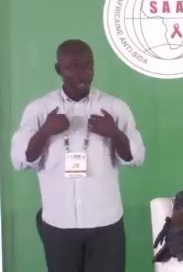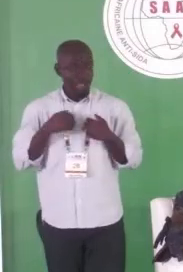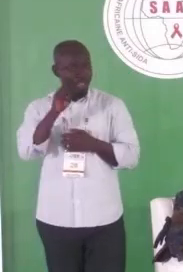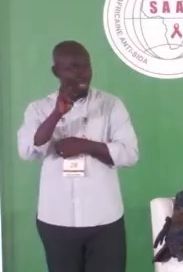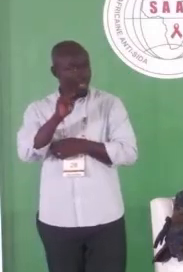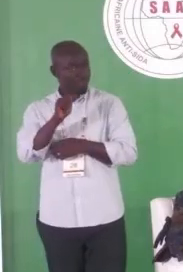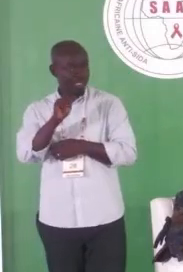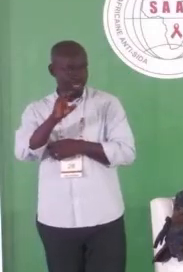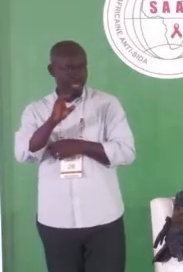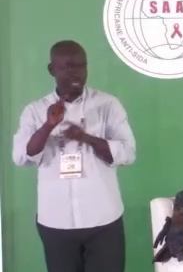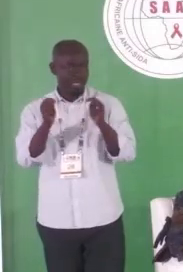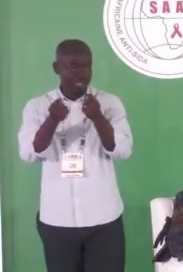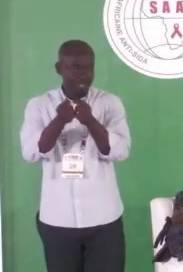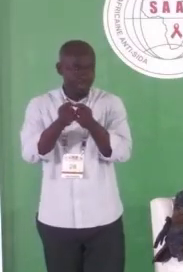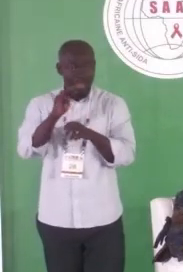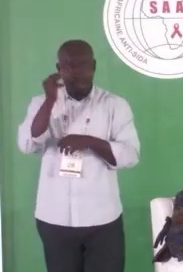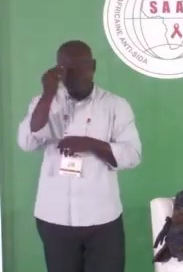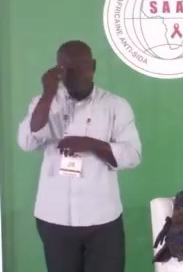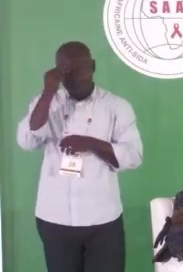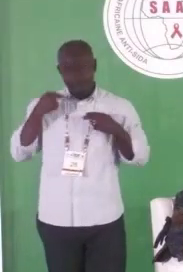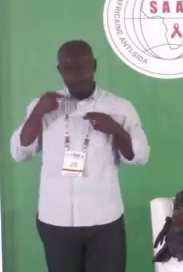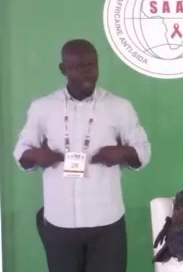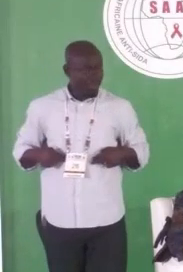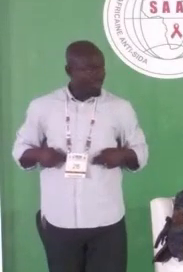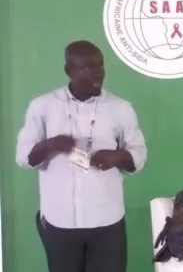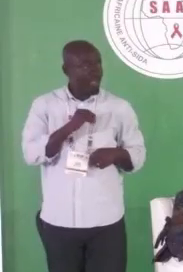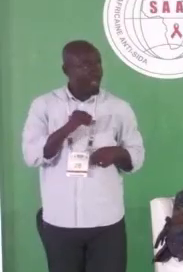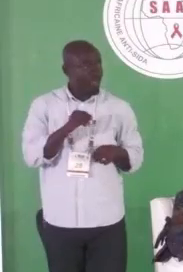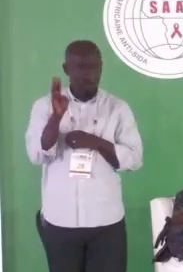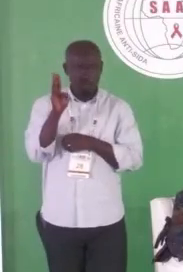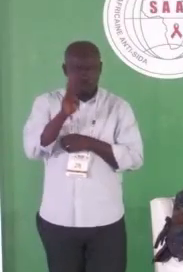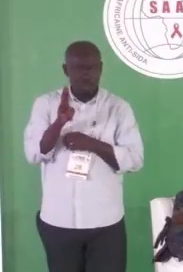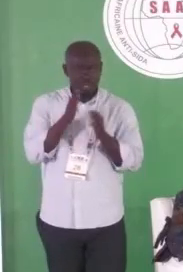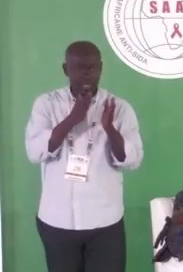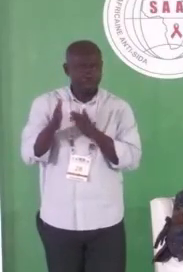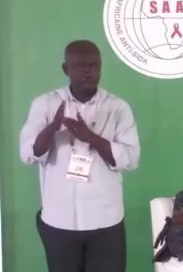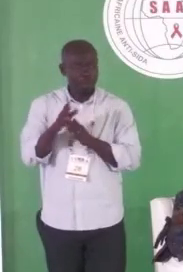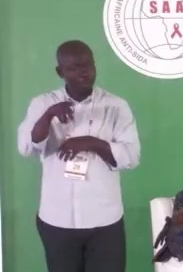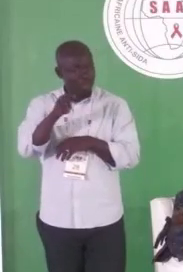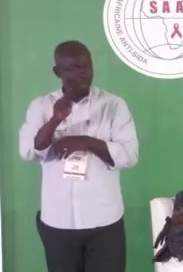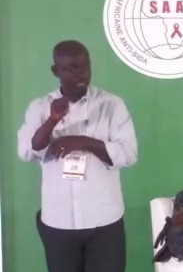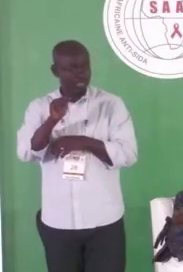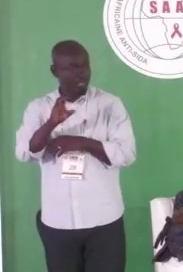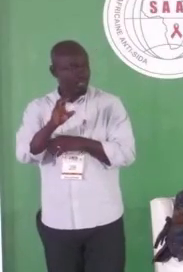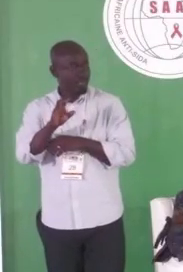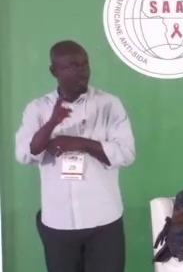EMTCT team at the Ministry of Health, and we also use the model of PMTCT or EMTCT focal persons in